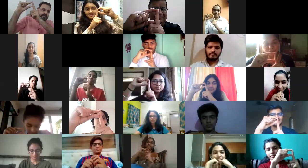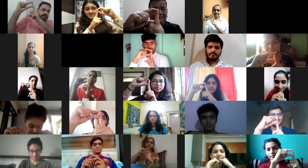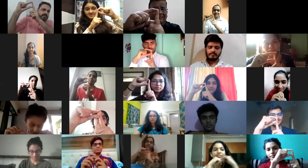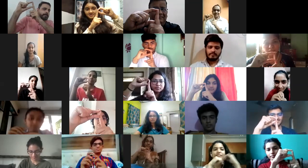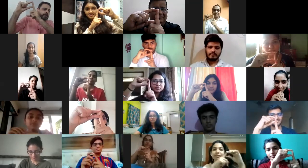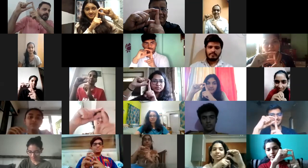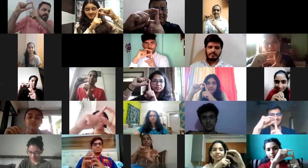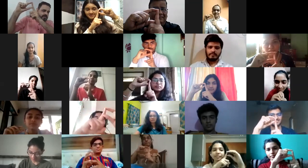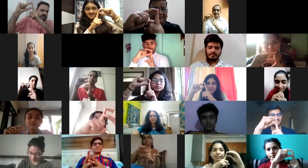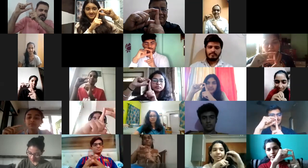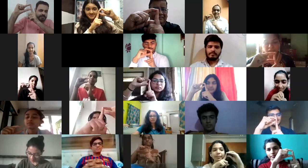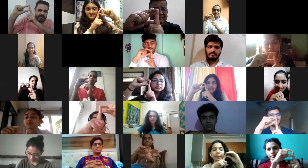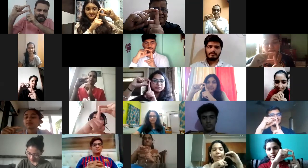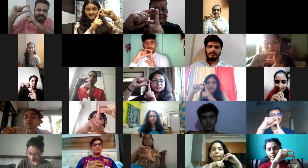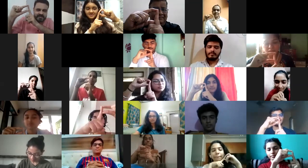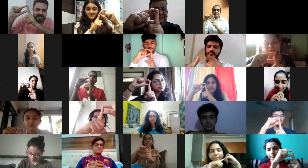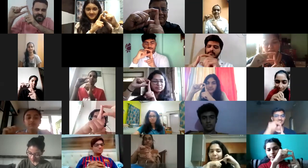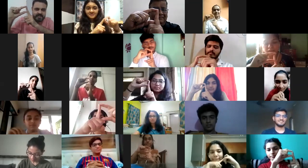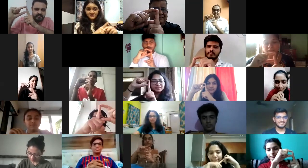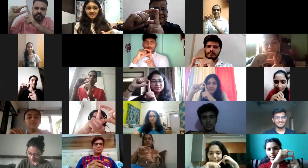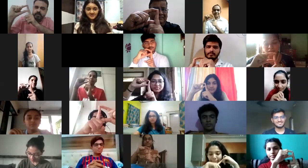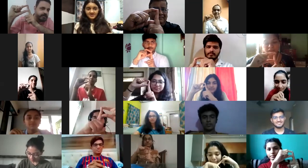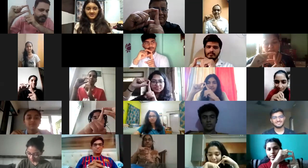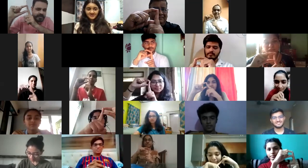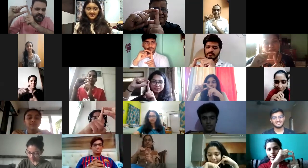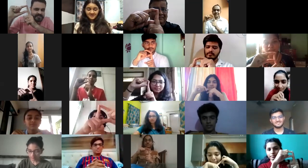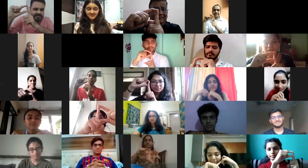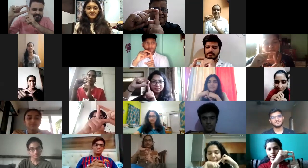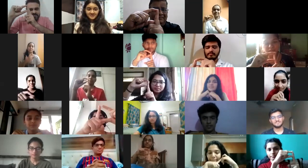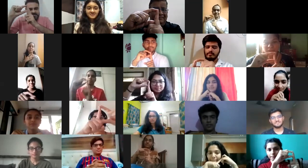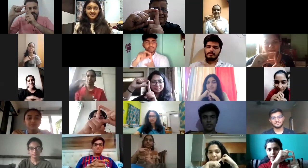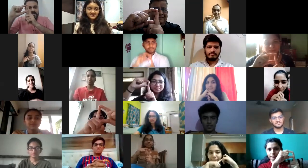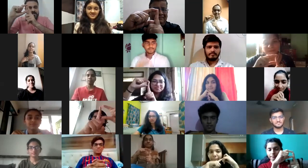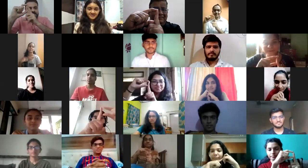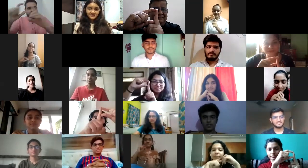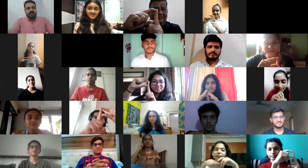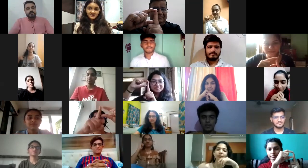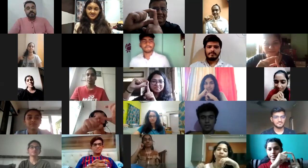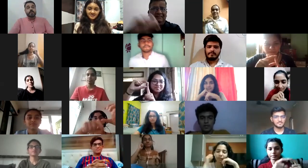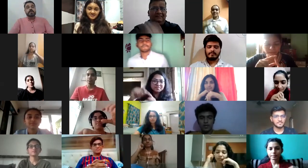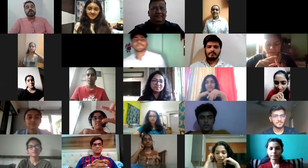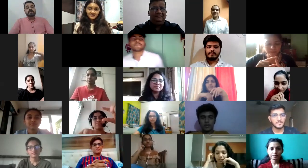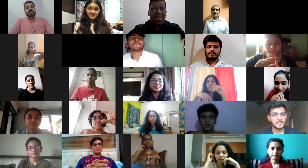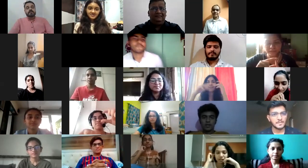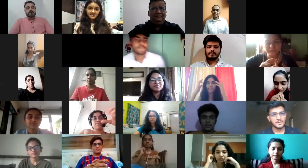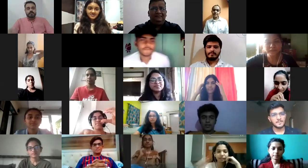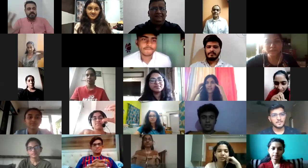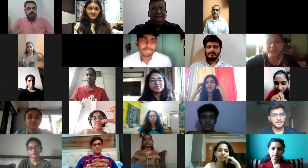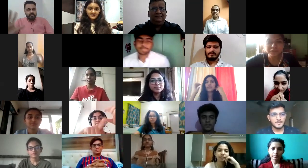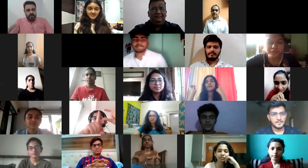a P. Simple. Will you all remember it? Okay. So now, so there's a lot of logic in